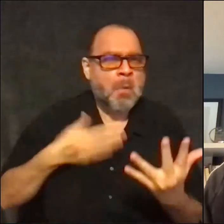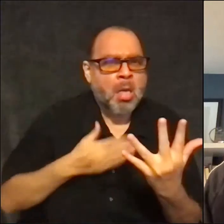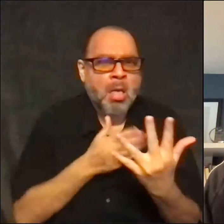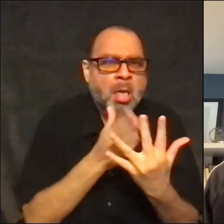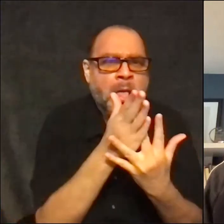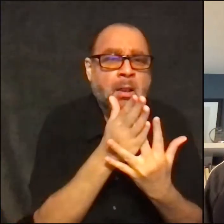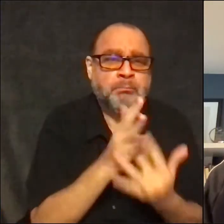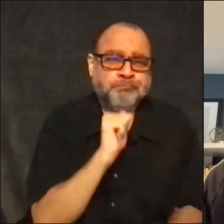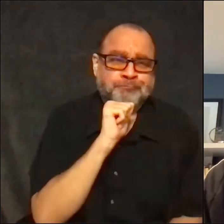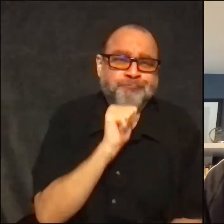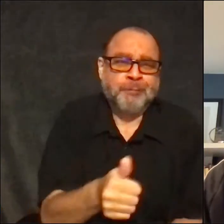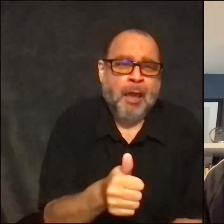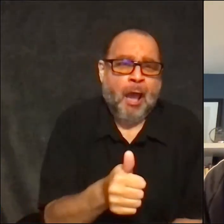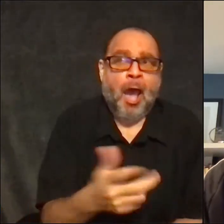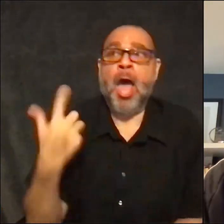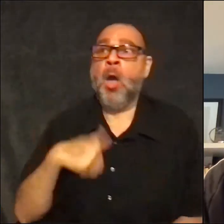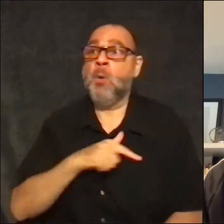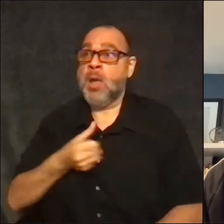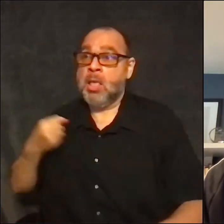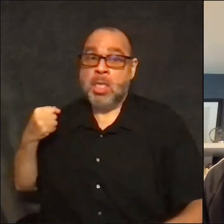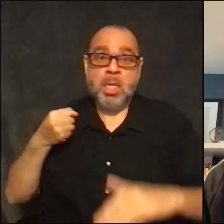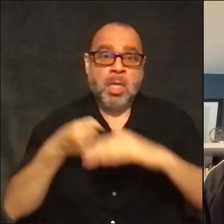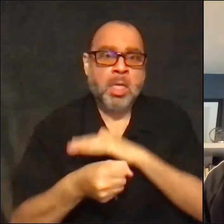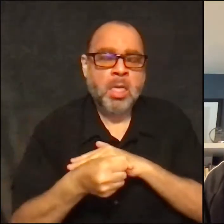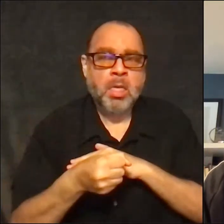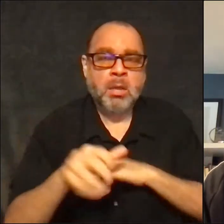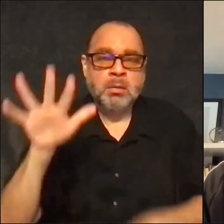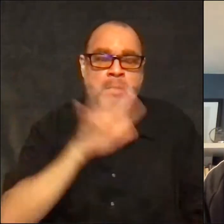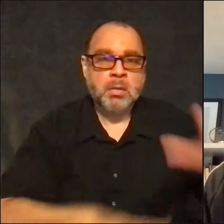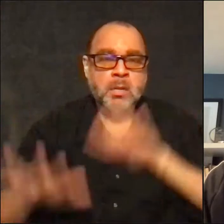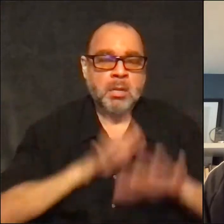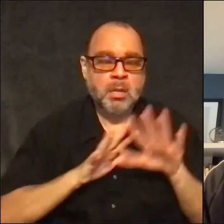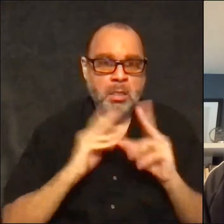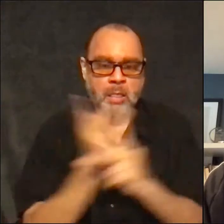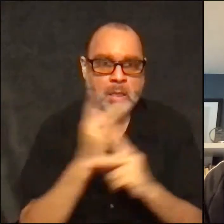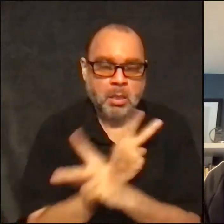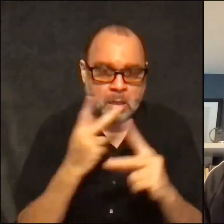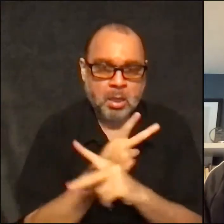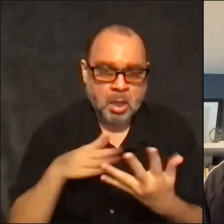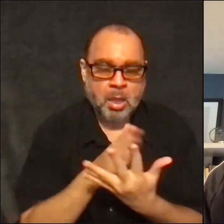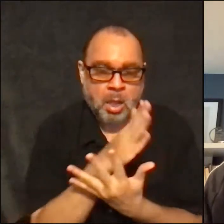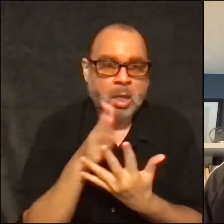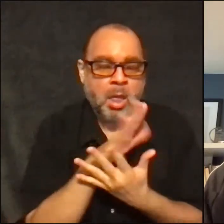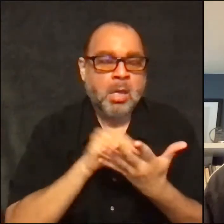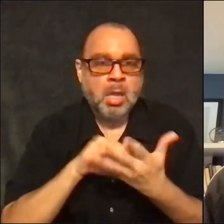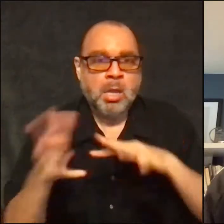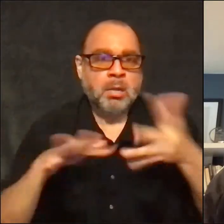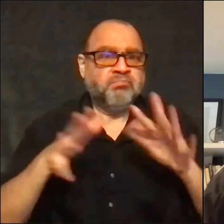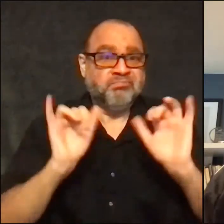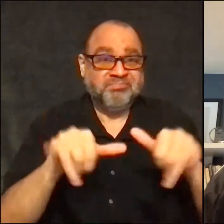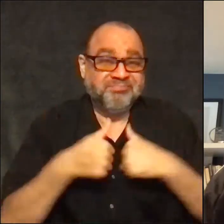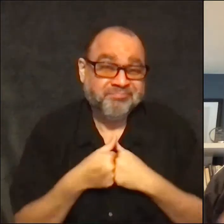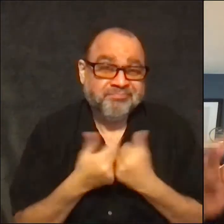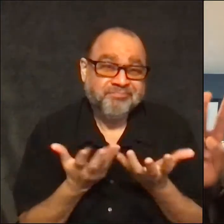was just watching the other day and looking at someone's commentary about many of the leaders that we look up to today and some of the